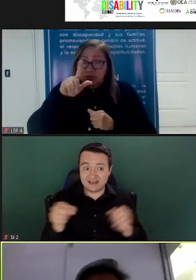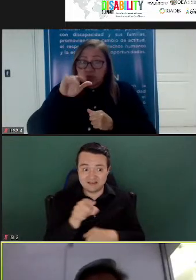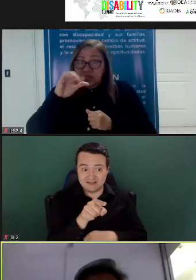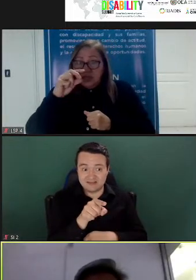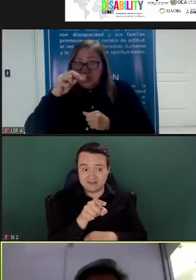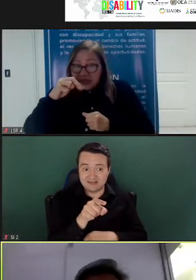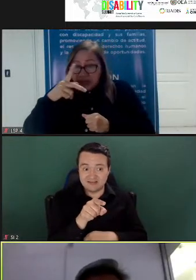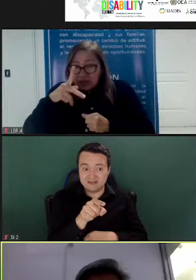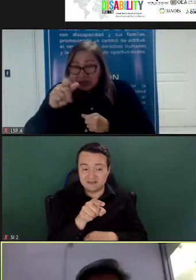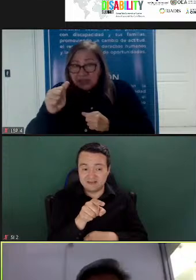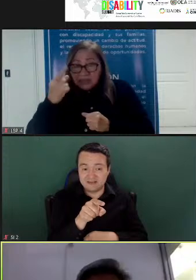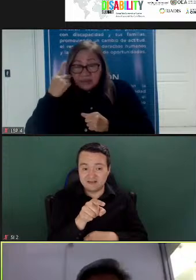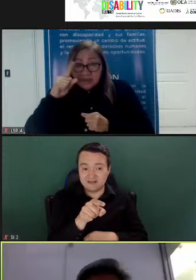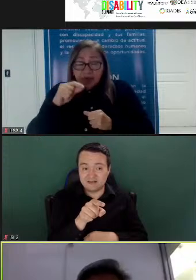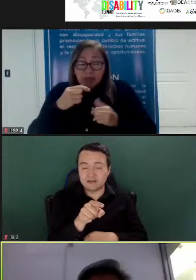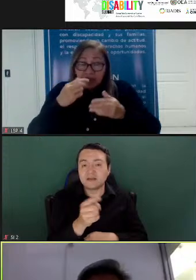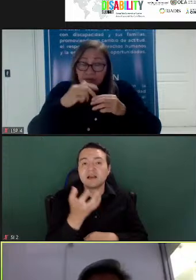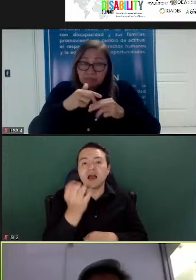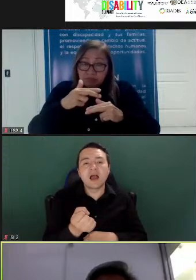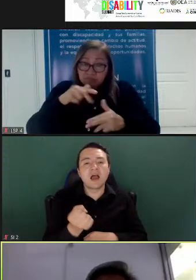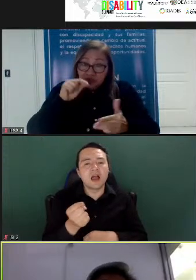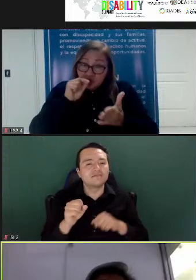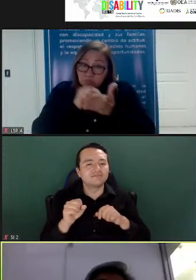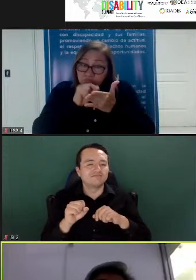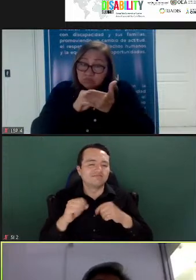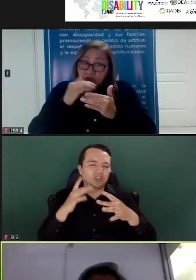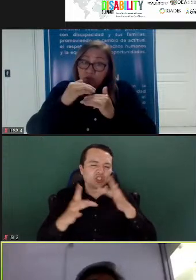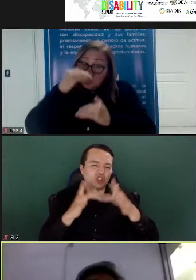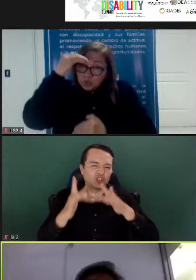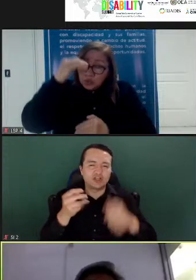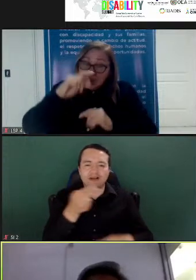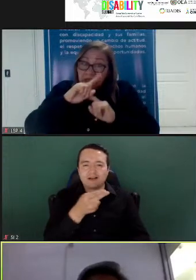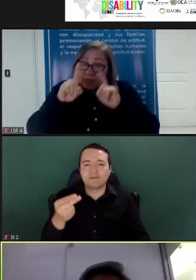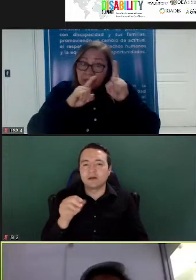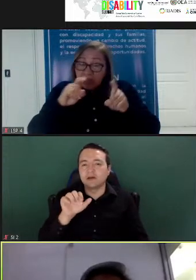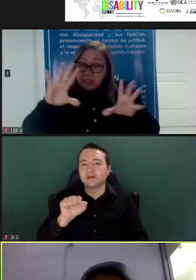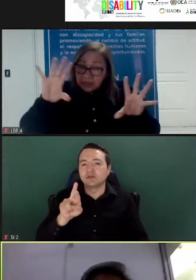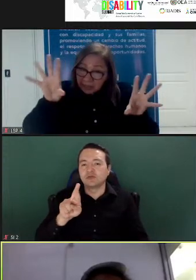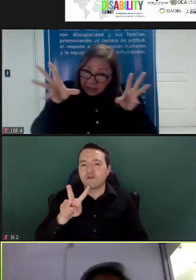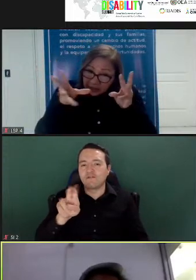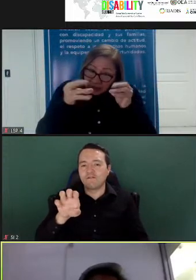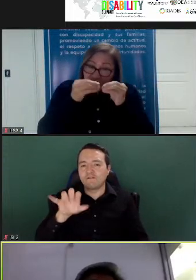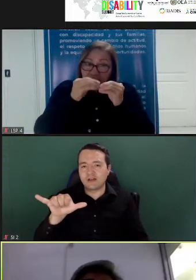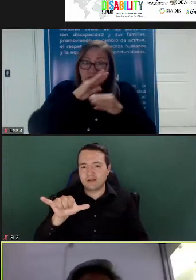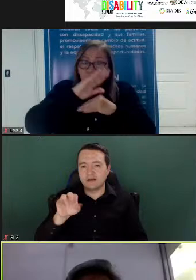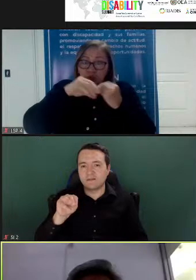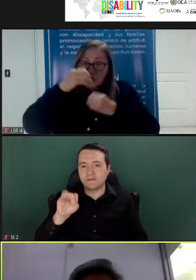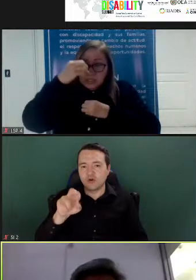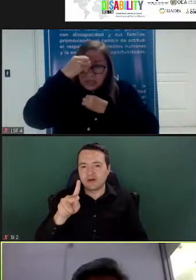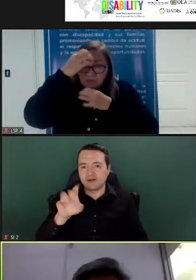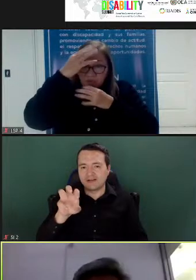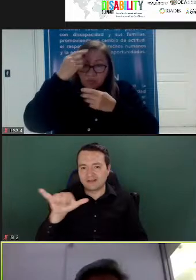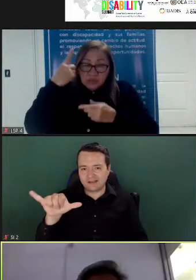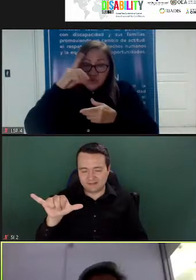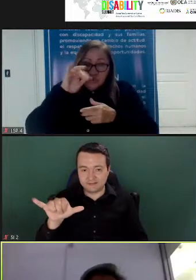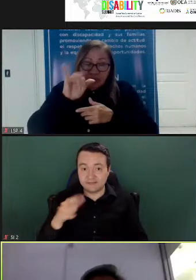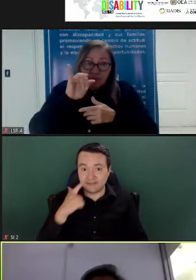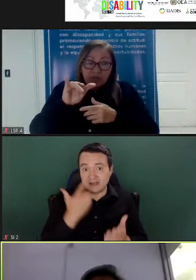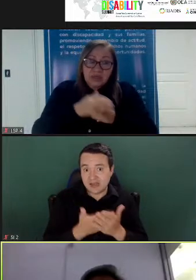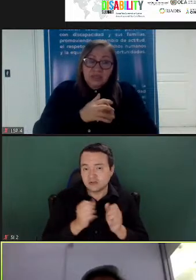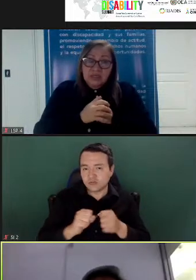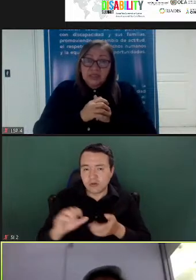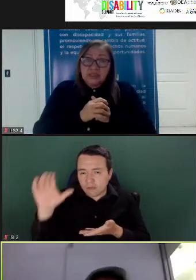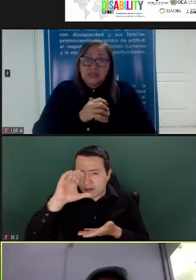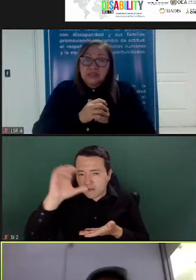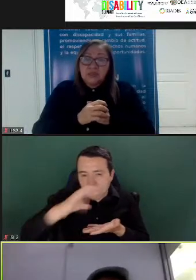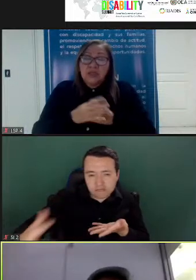have the link for you to answer that and currently this will allow us to put together all